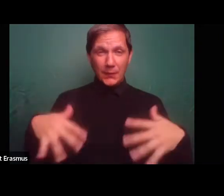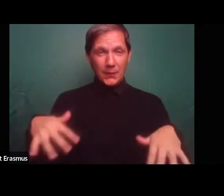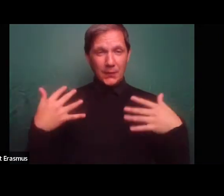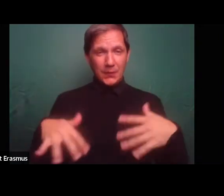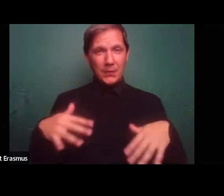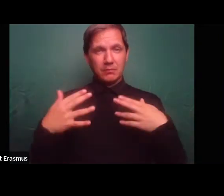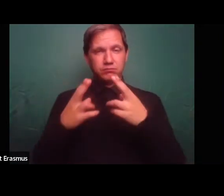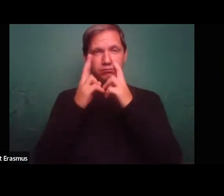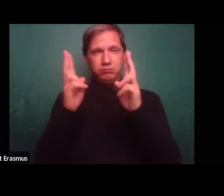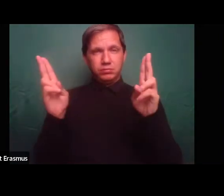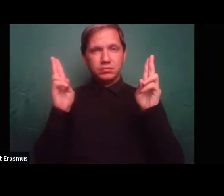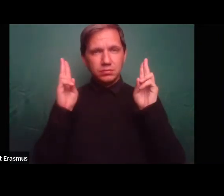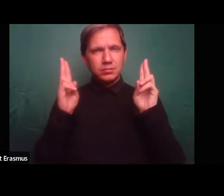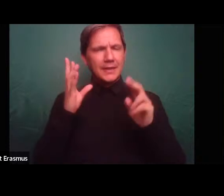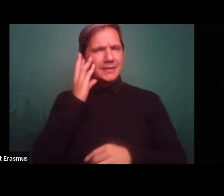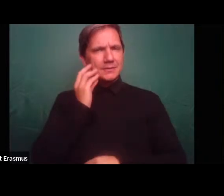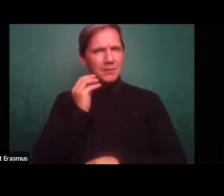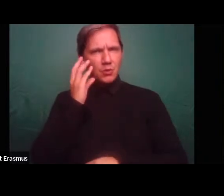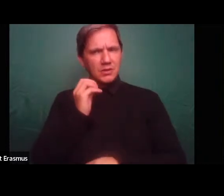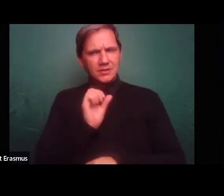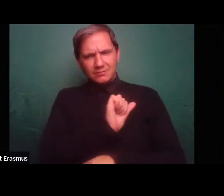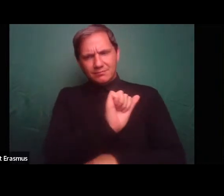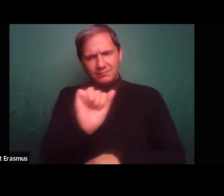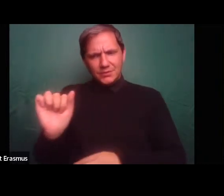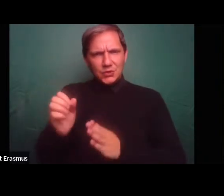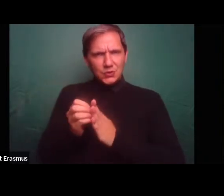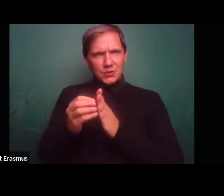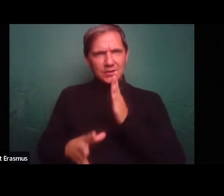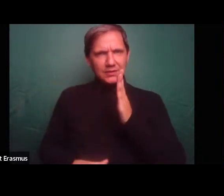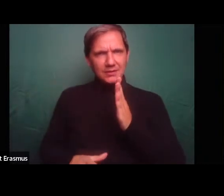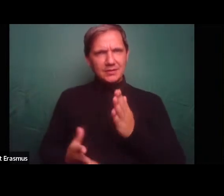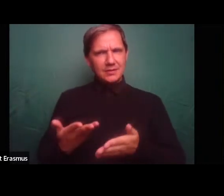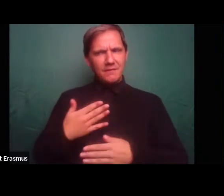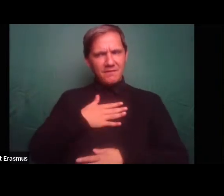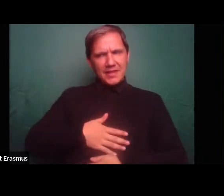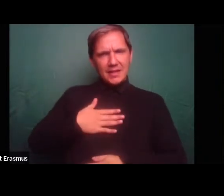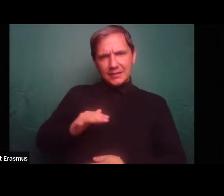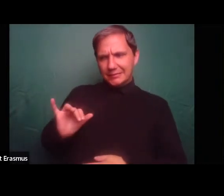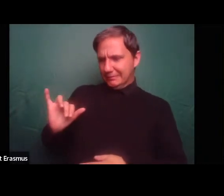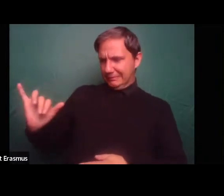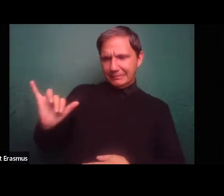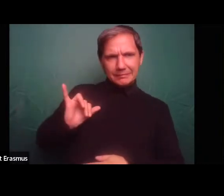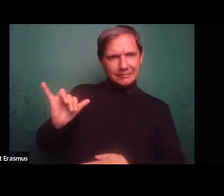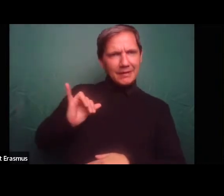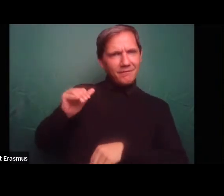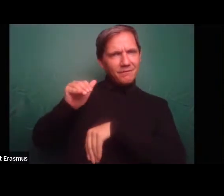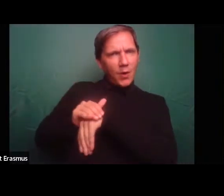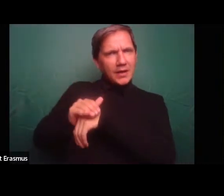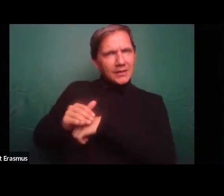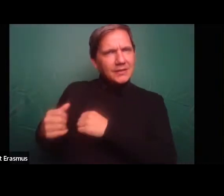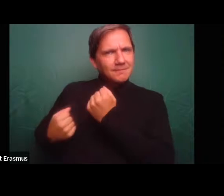education experience, right? That kind of peer interaction and peer support.